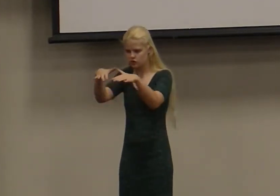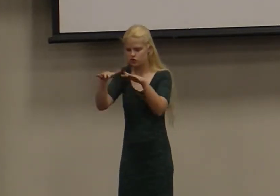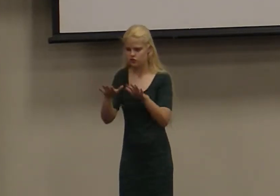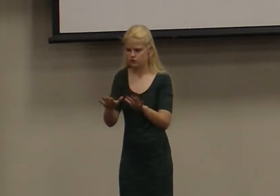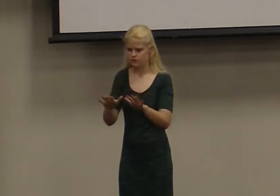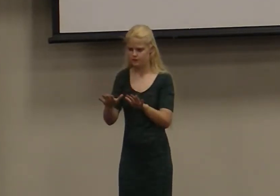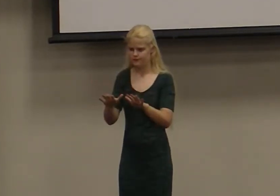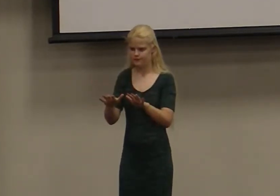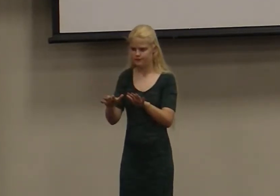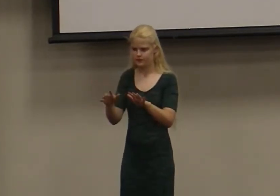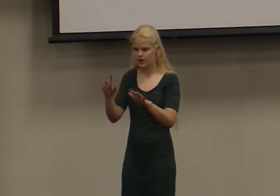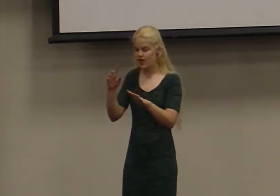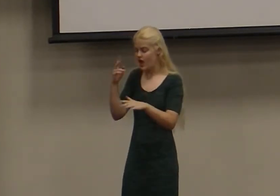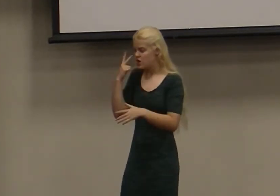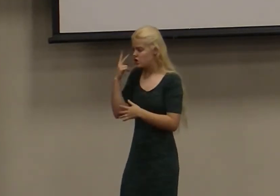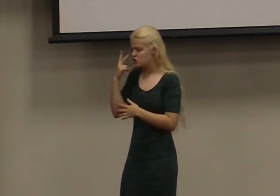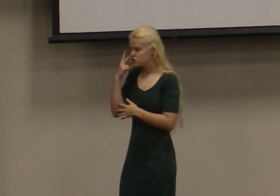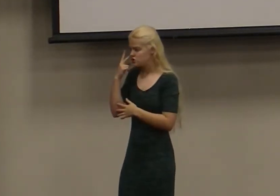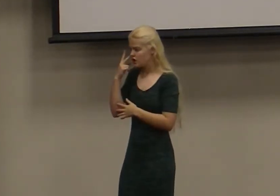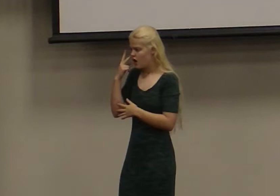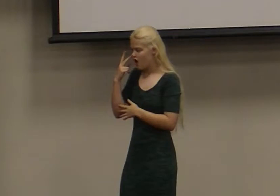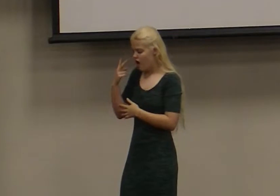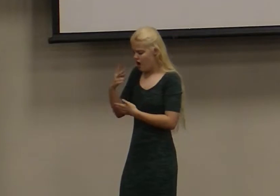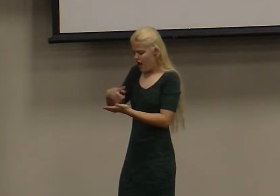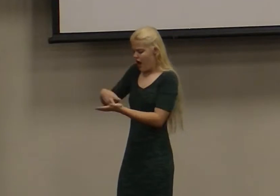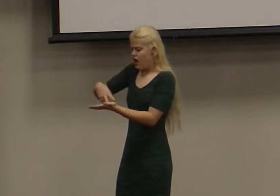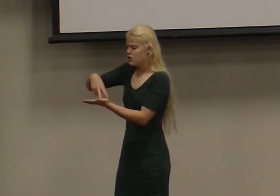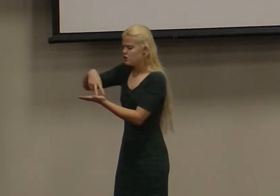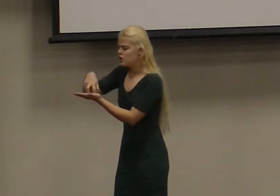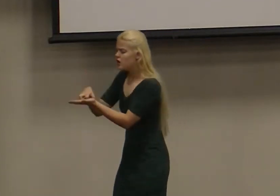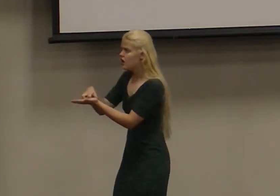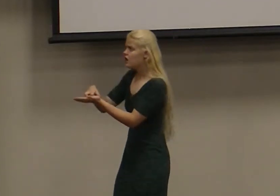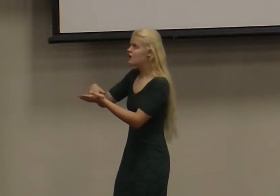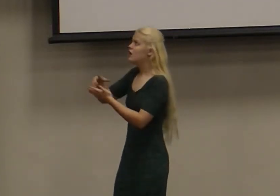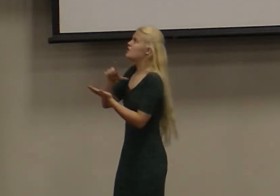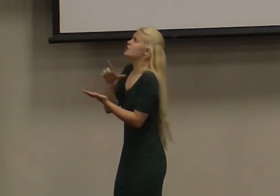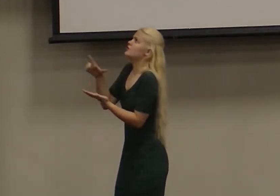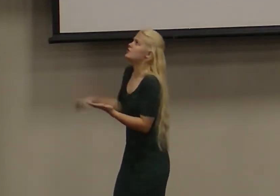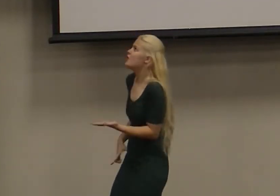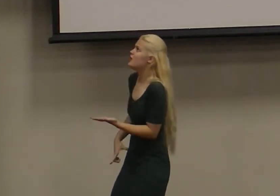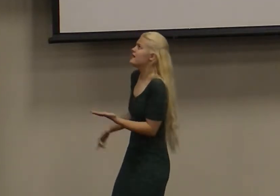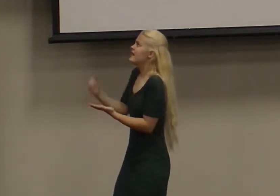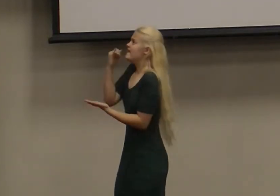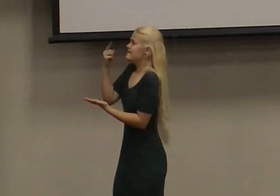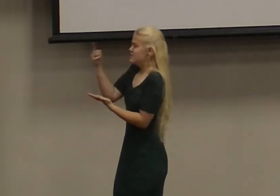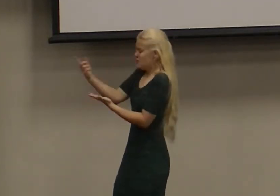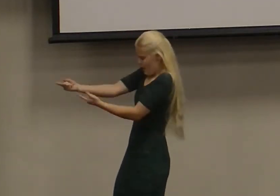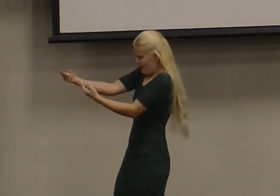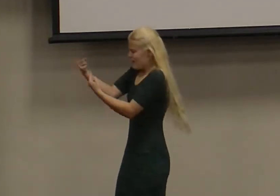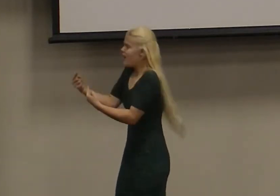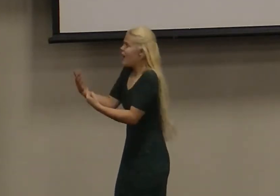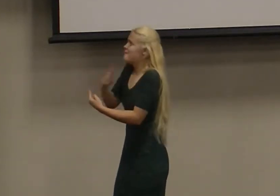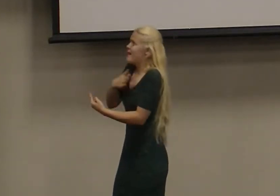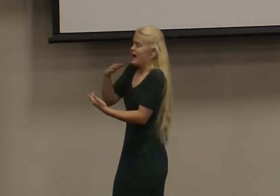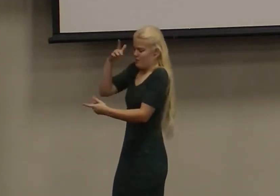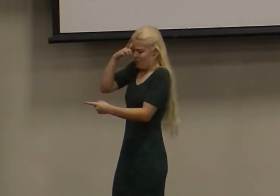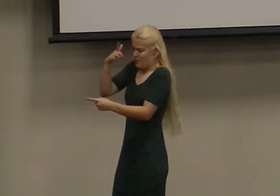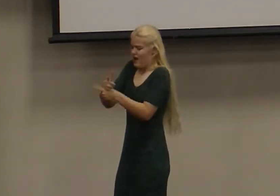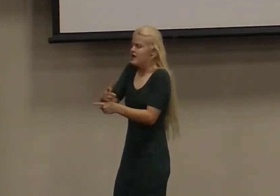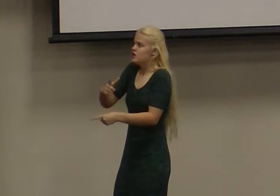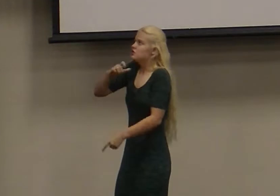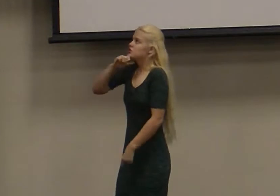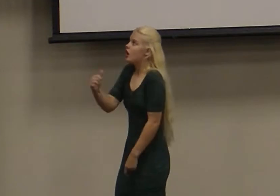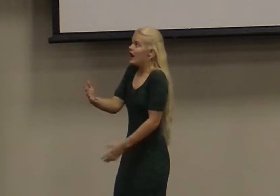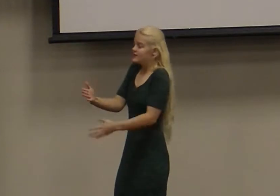where Jesus was and saw him, she fell at his feet and told him, Lord, if you had been here, my brother would not